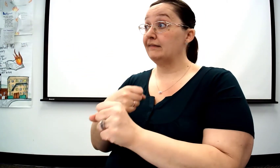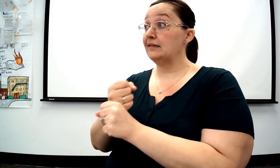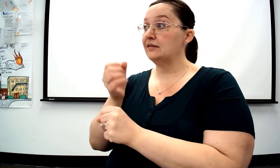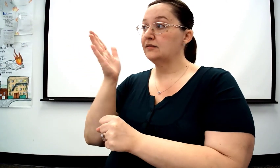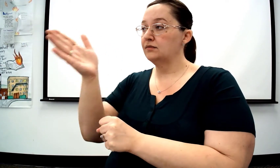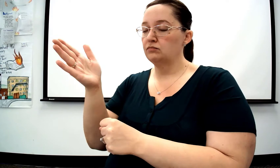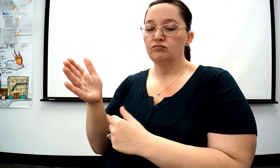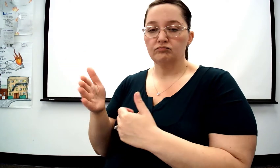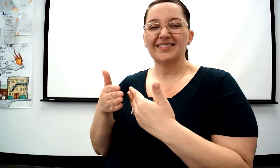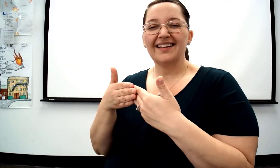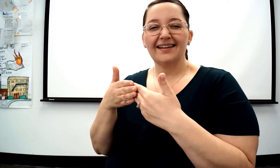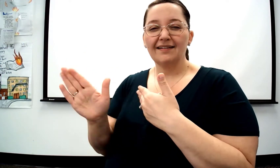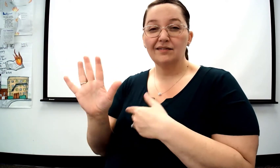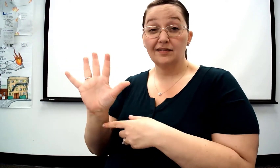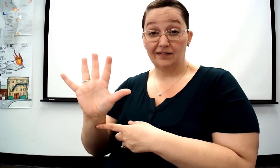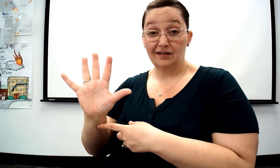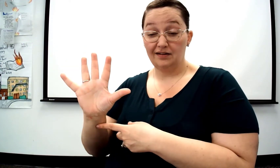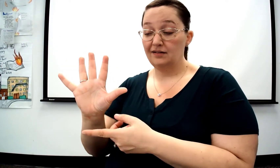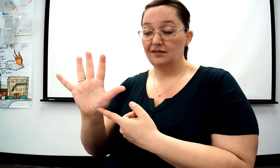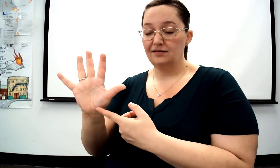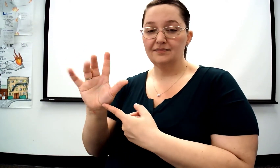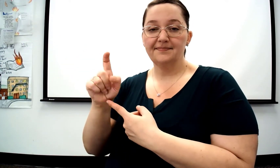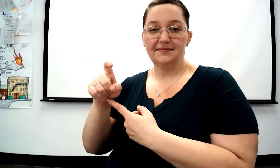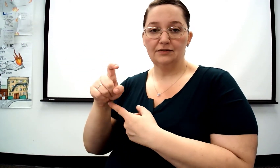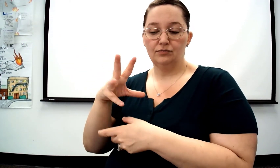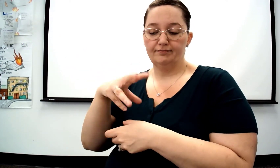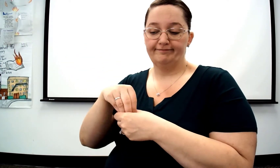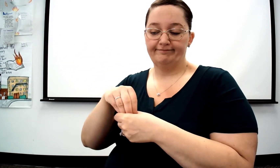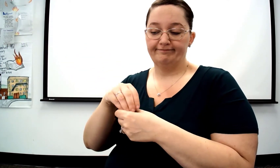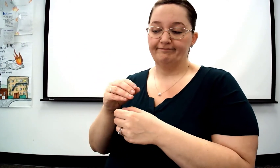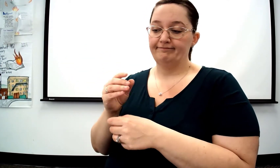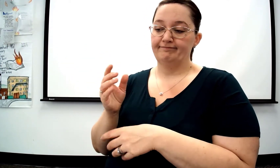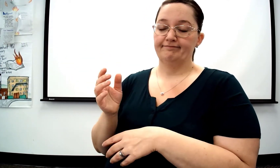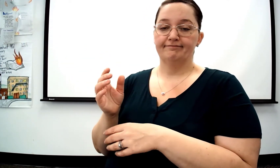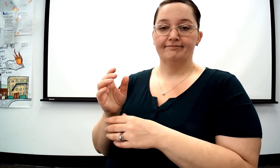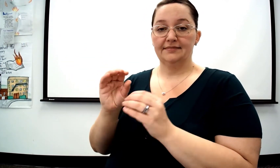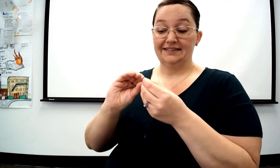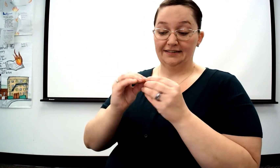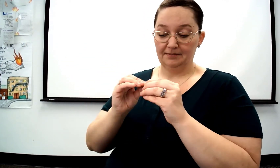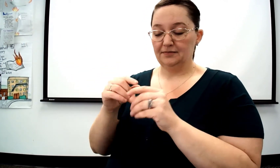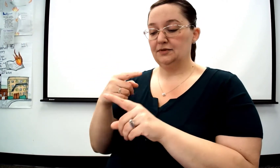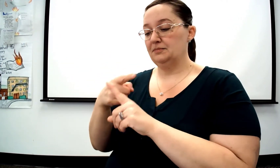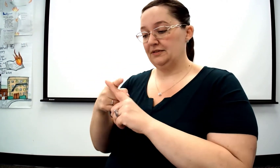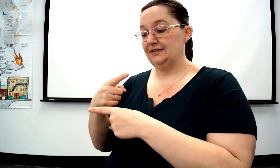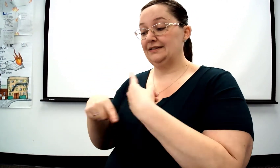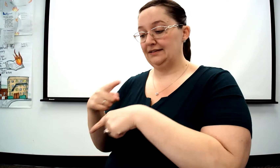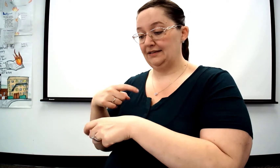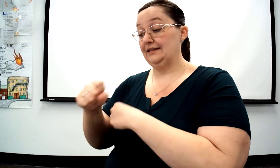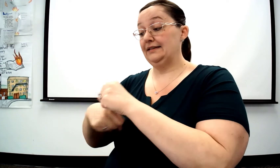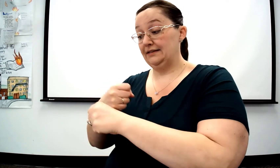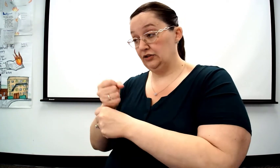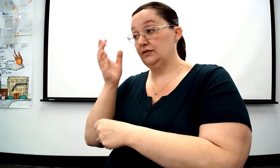future, 25 years future. After 5, it needs to be separated. You have to do